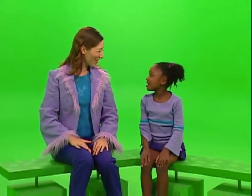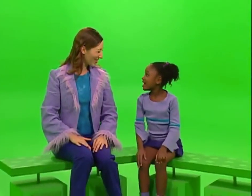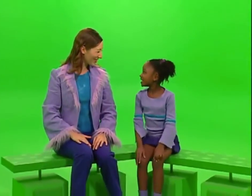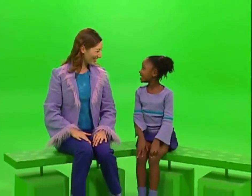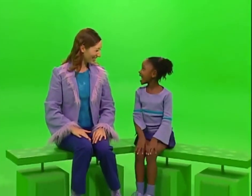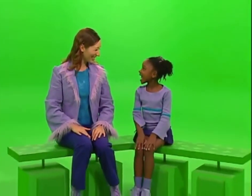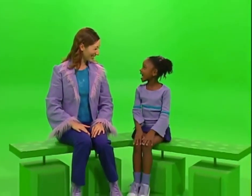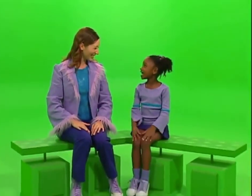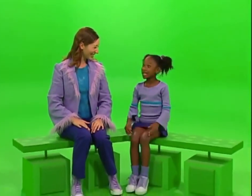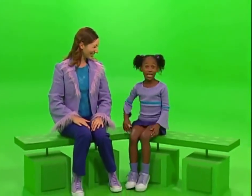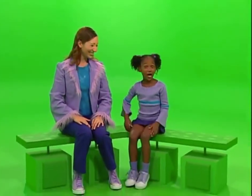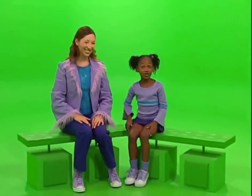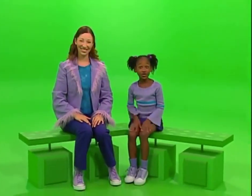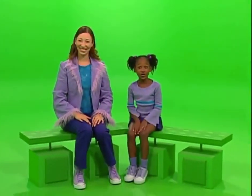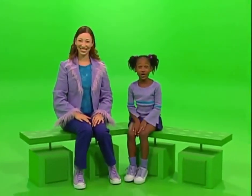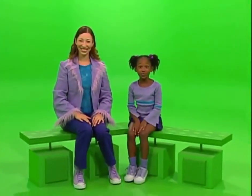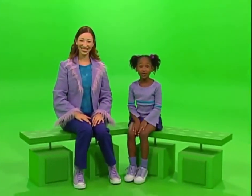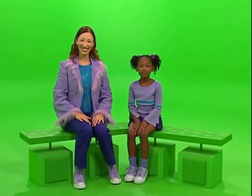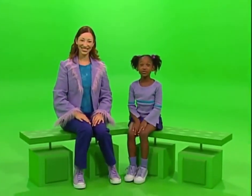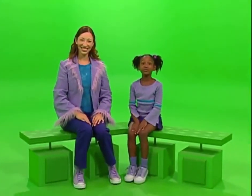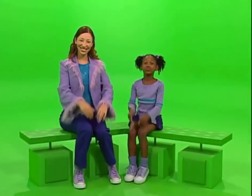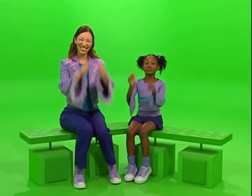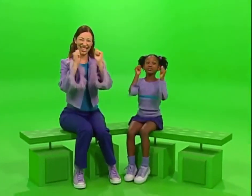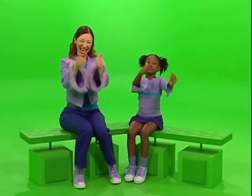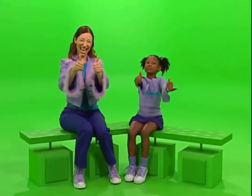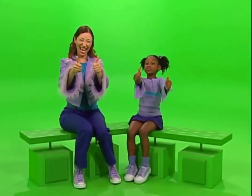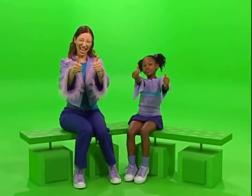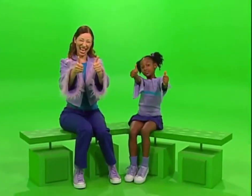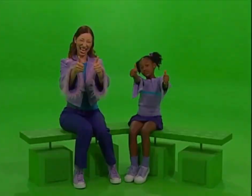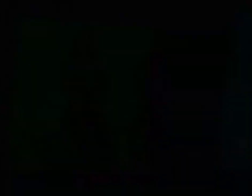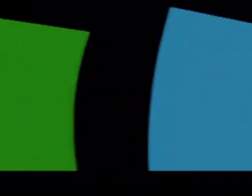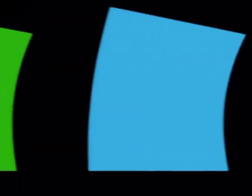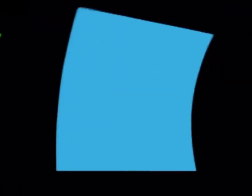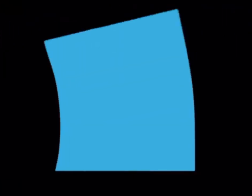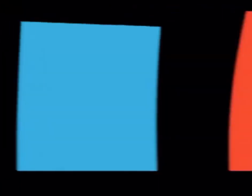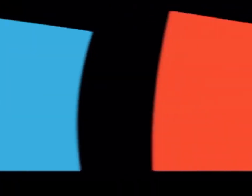you know a poem. Yeah. Now you know a poem too. Yeah.